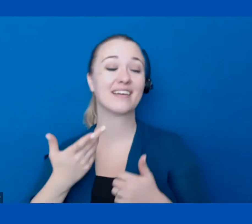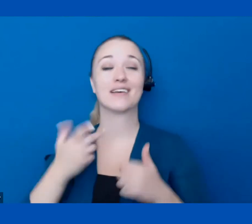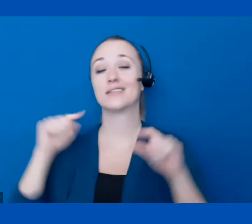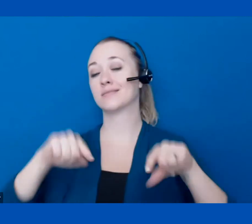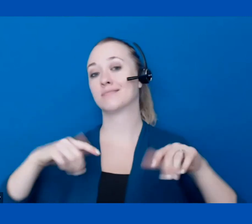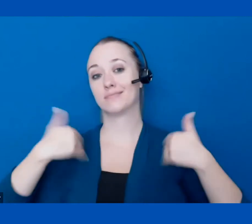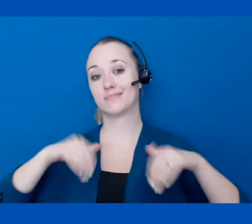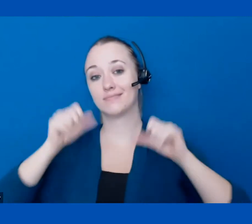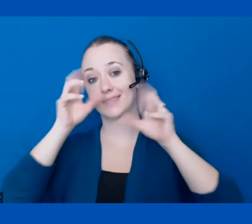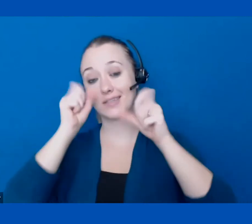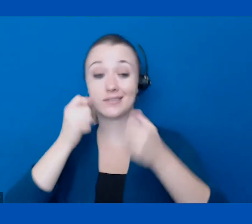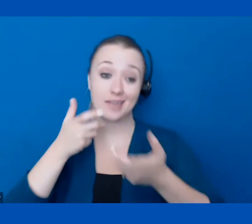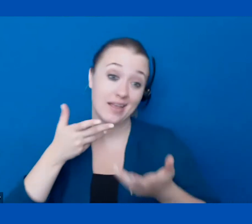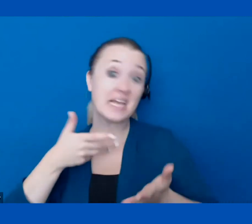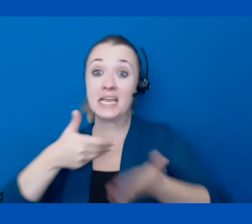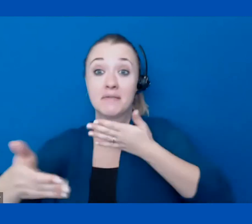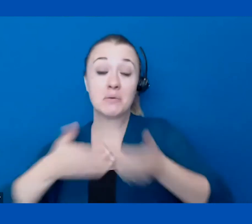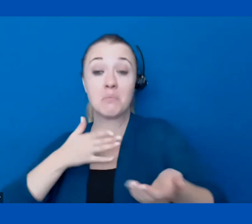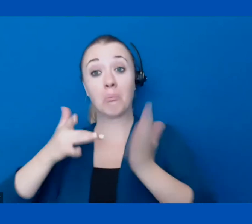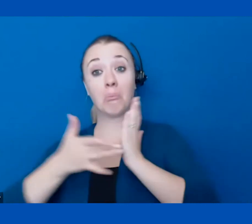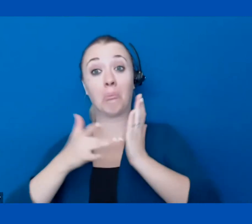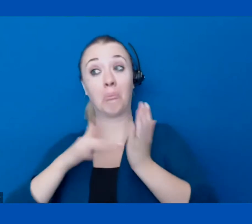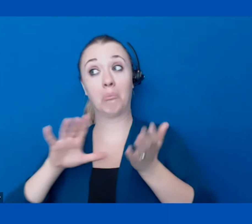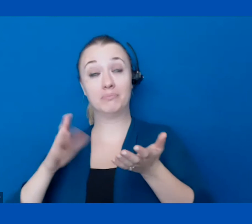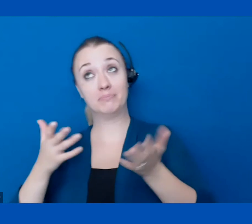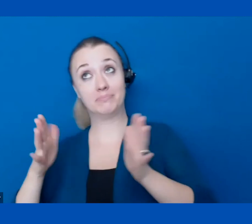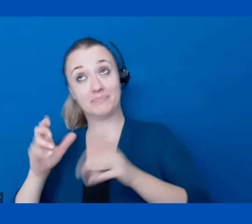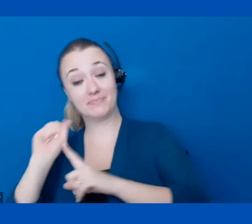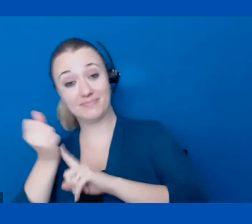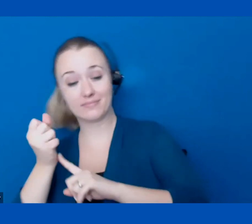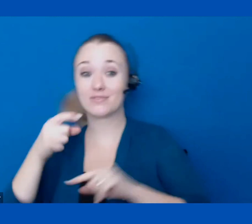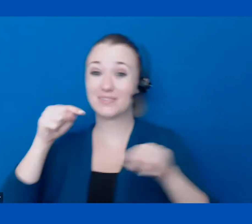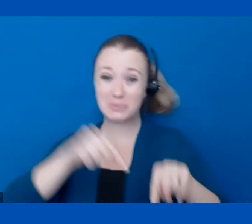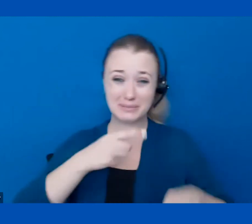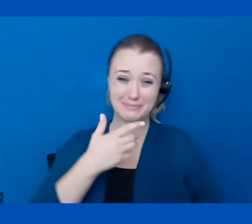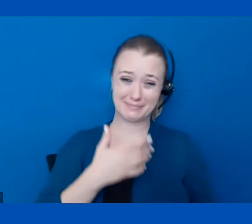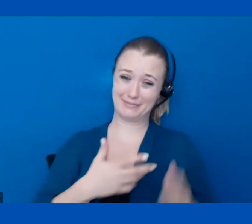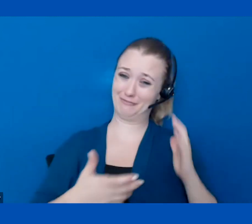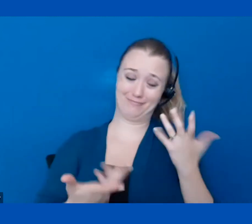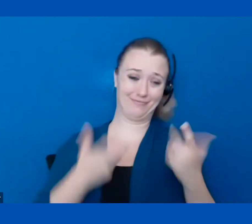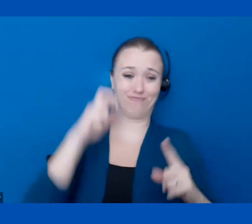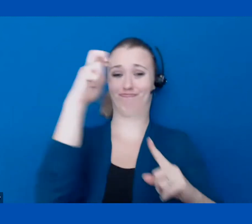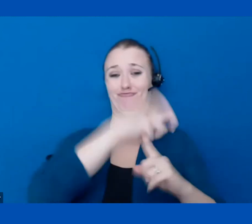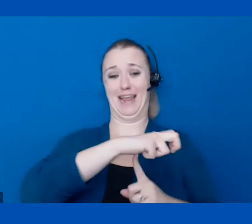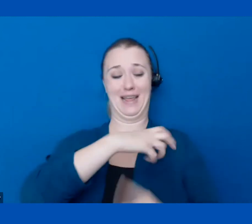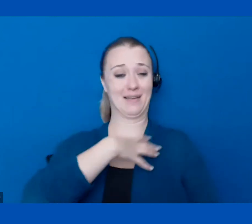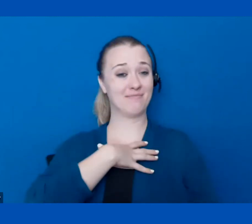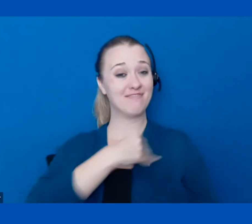the circumstances, I think this was one of our better White Cane days. We've had amazing ones, but this was really informative.